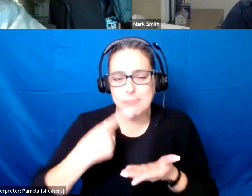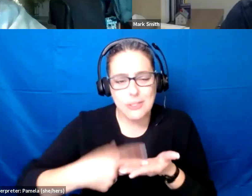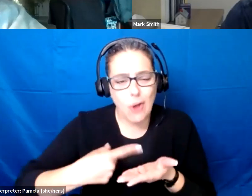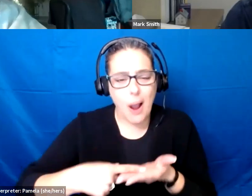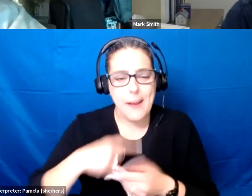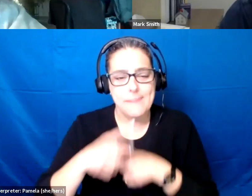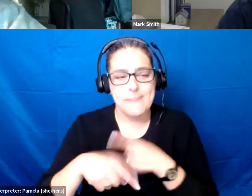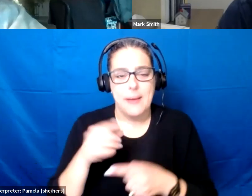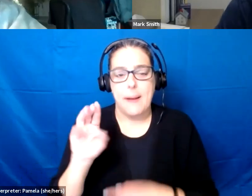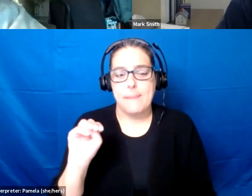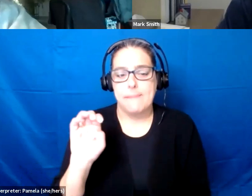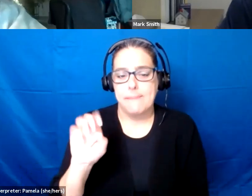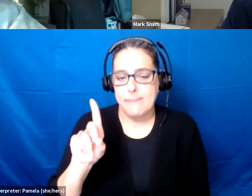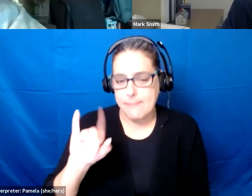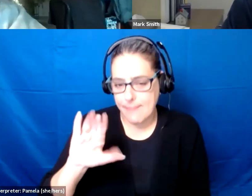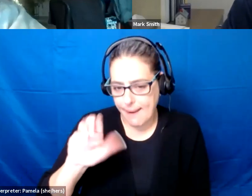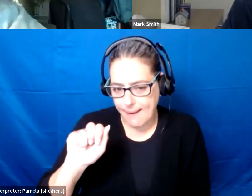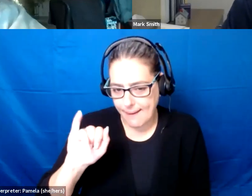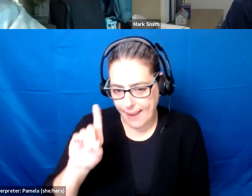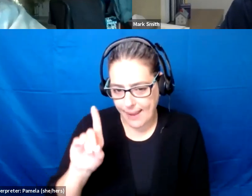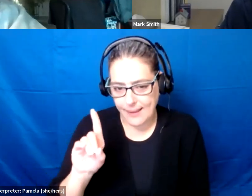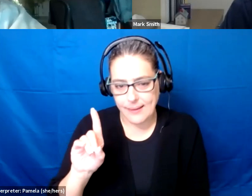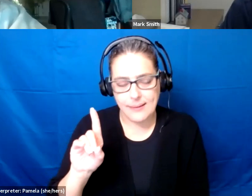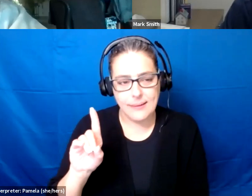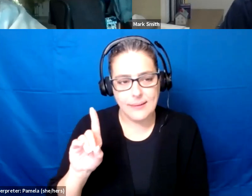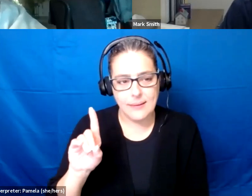Medicaid buy-in,